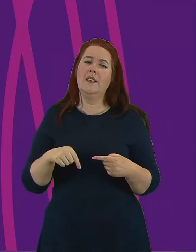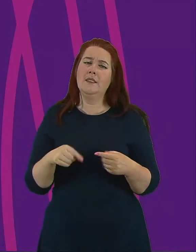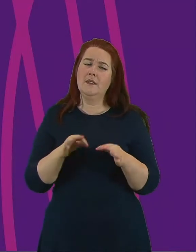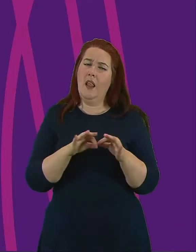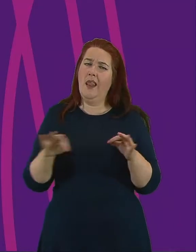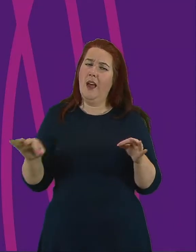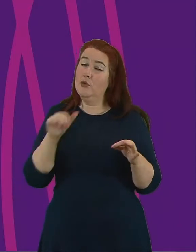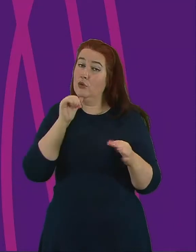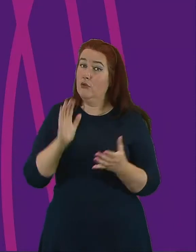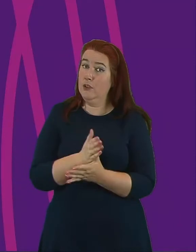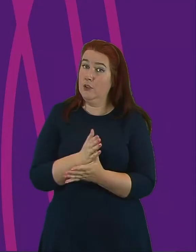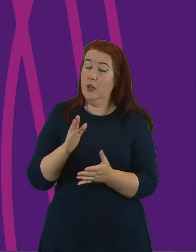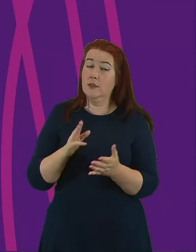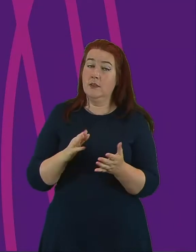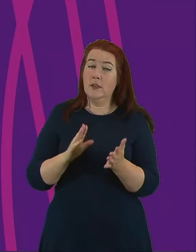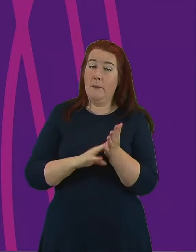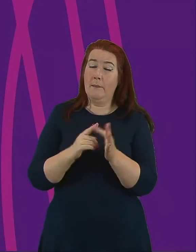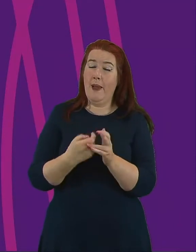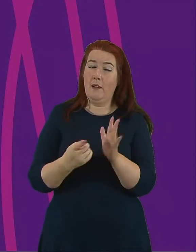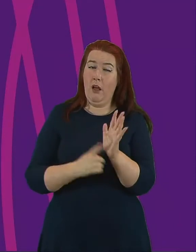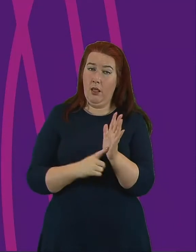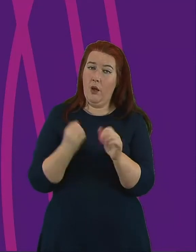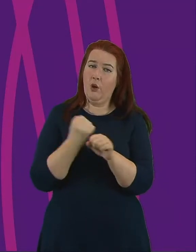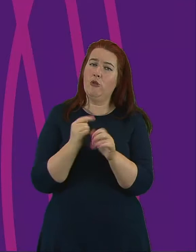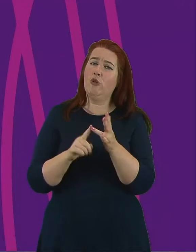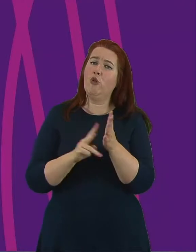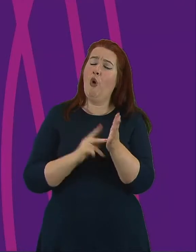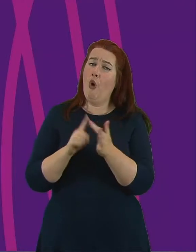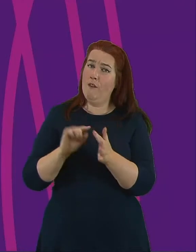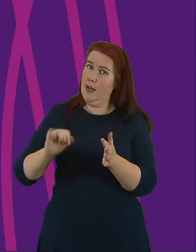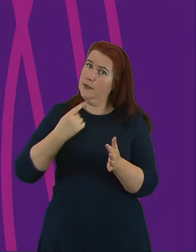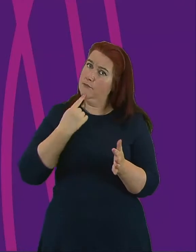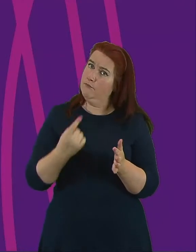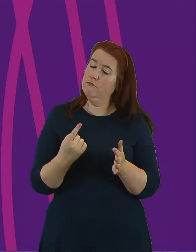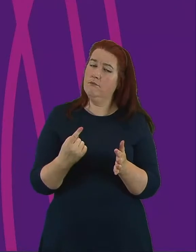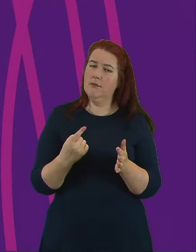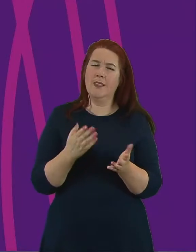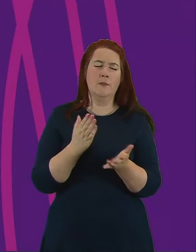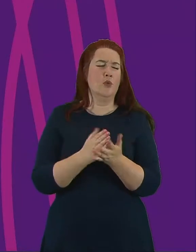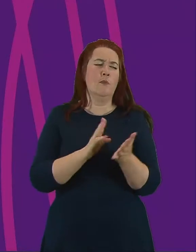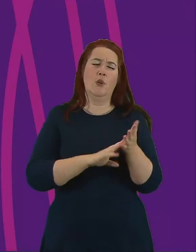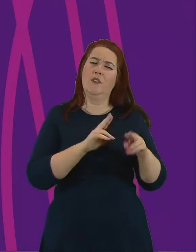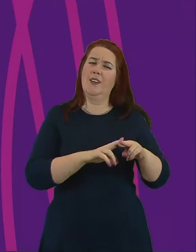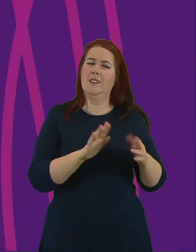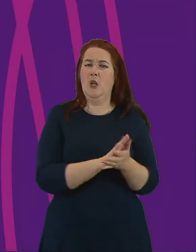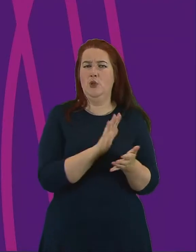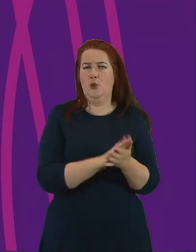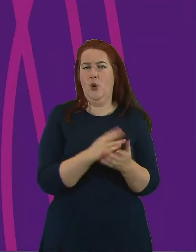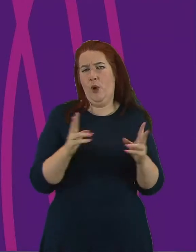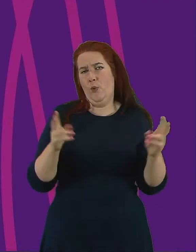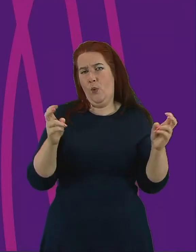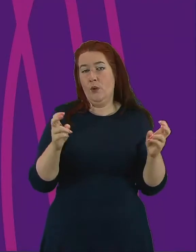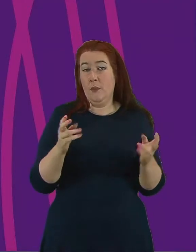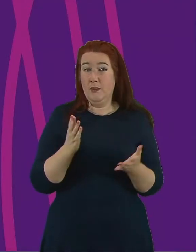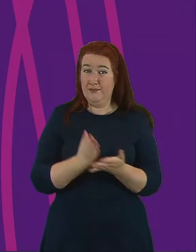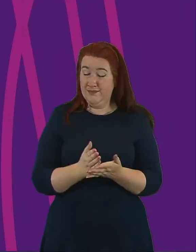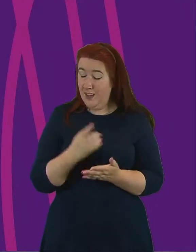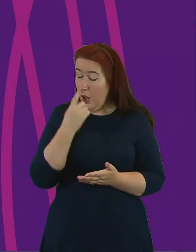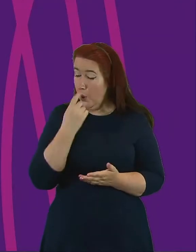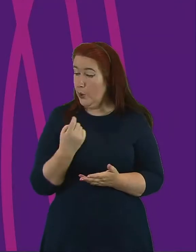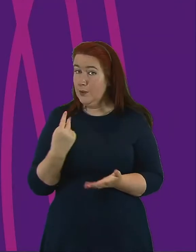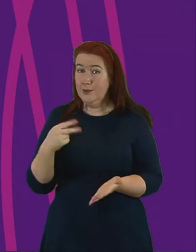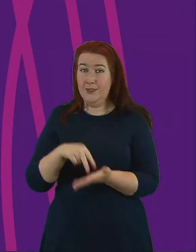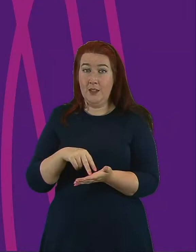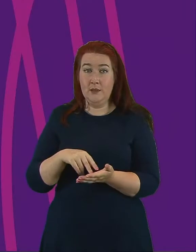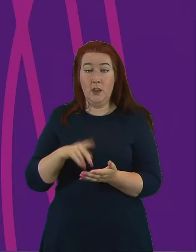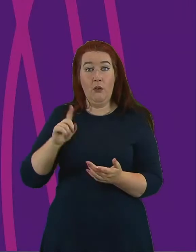Michael Gove's line last week, and it continues to be Michael Gove's line. And I'm sure Murdo Fraser enjoys quoting it. But actually, I could stand here all afternoon. In fact,